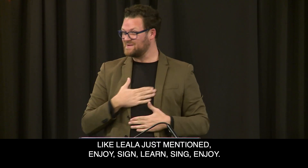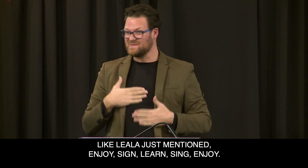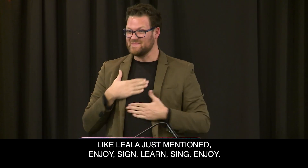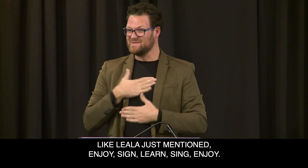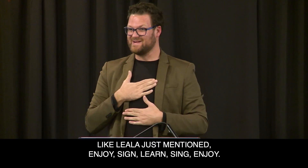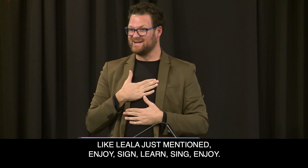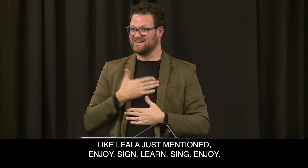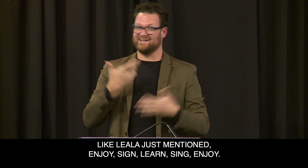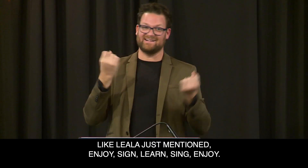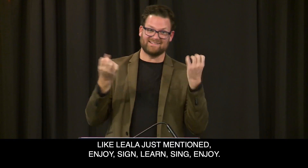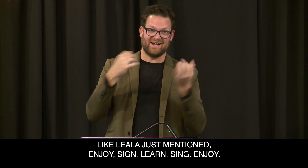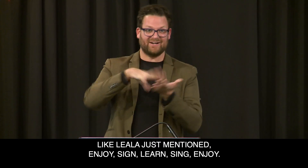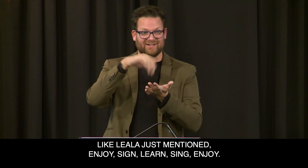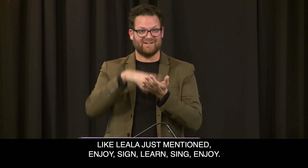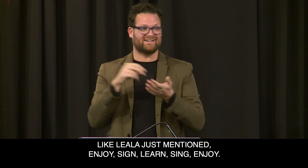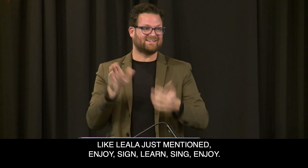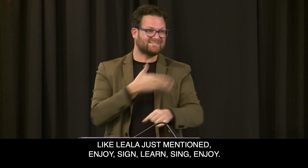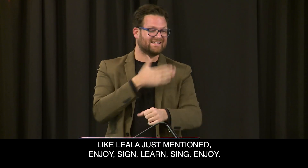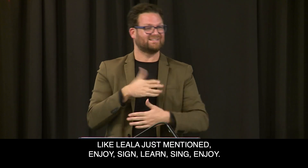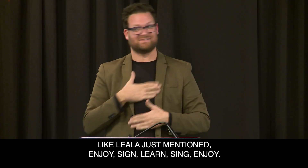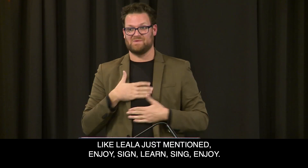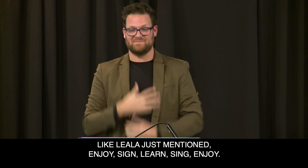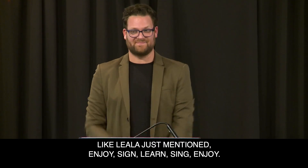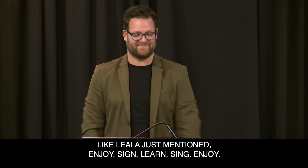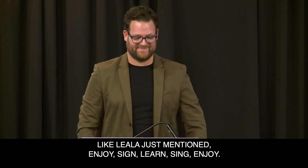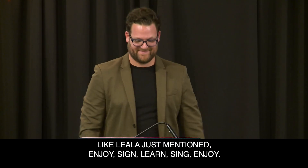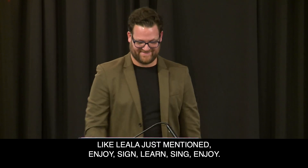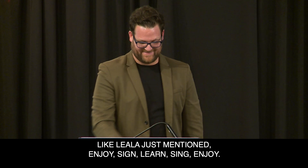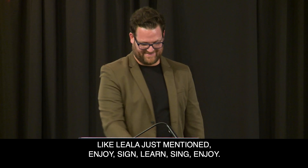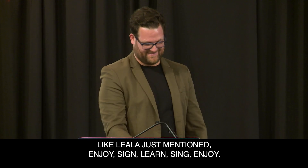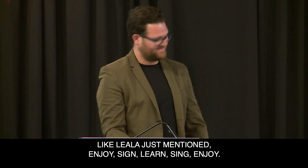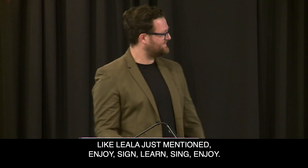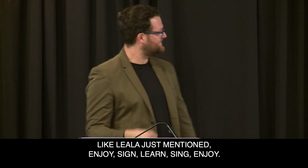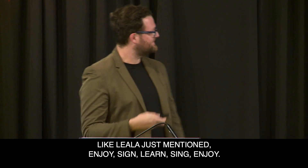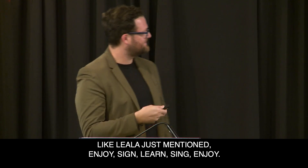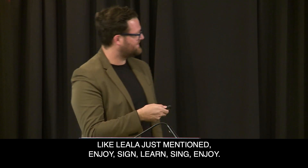Like Leala just mentioned, enjoy, sign, learn, sing, enjoy.